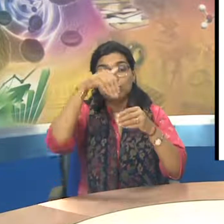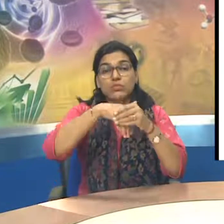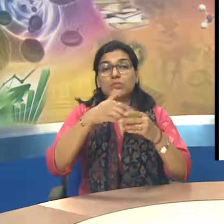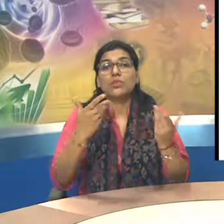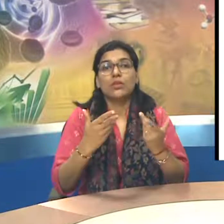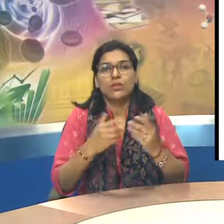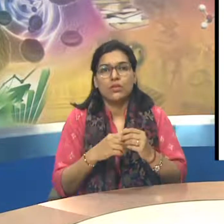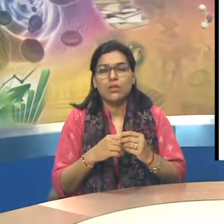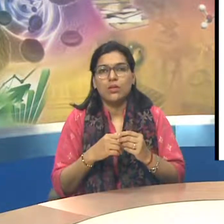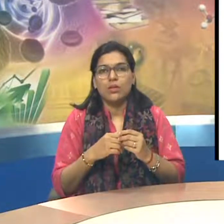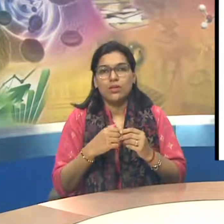Process of